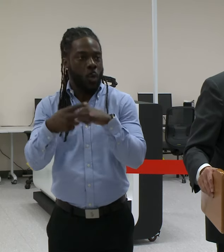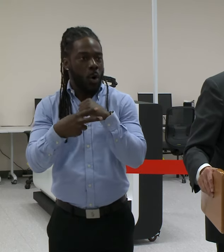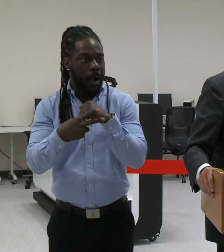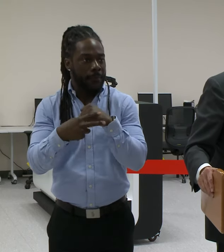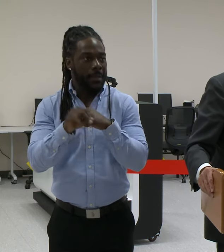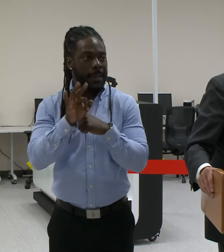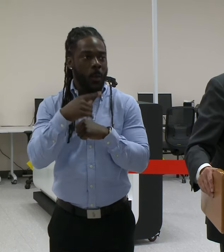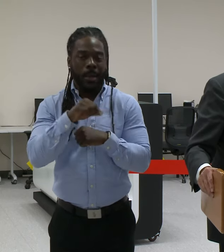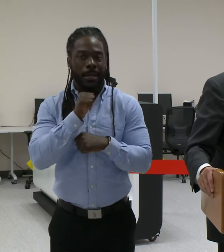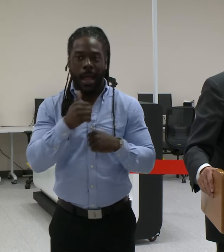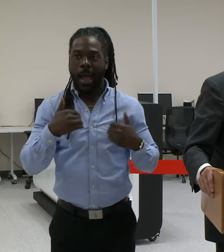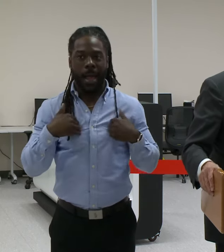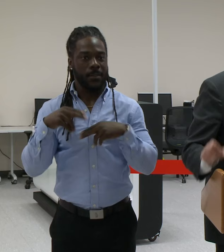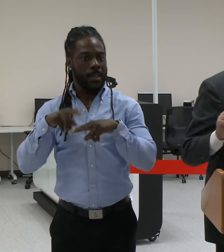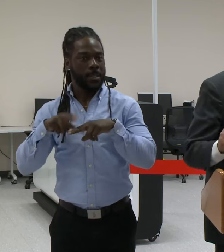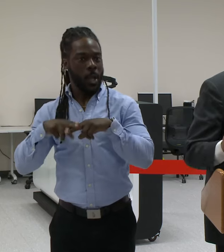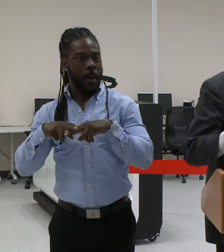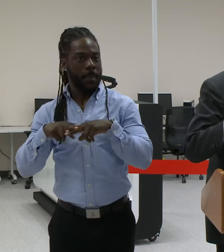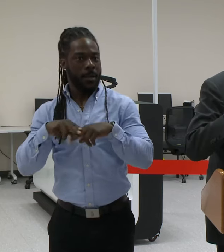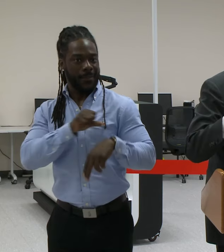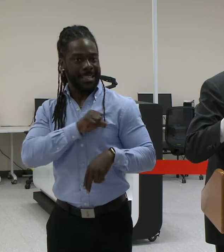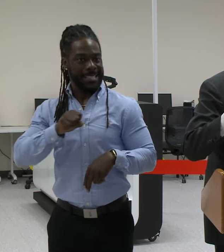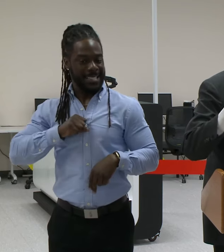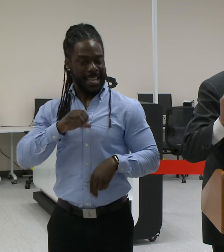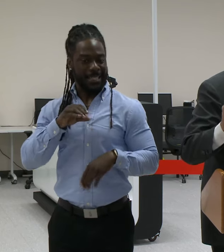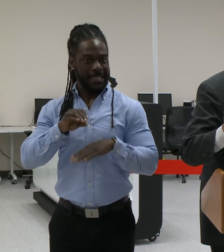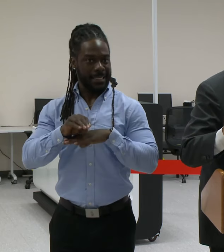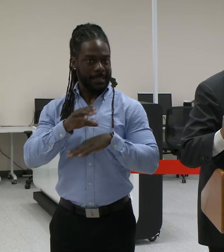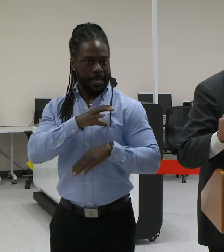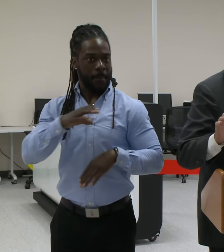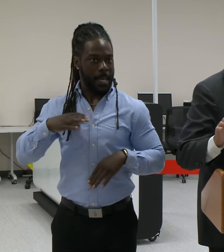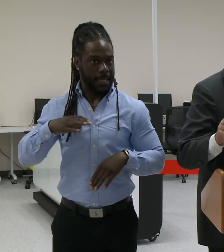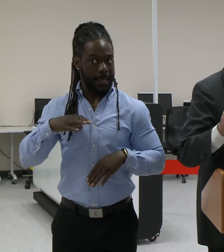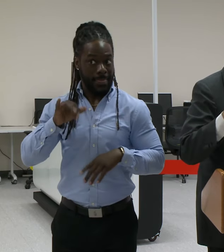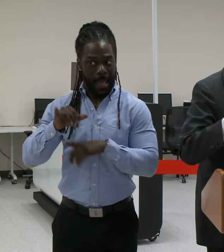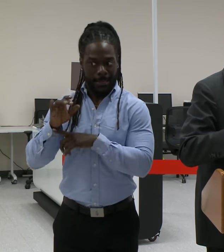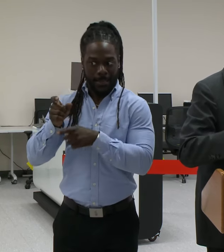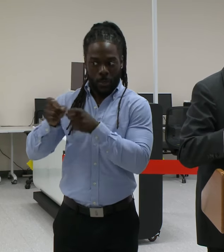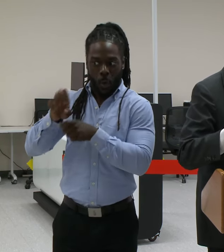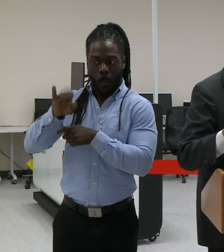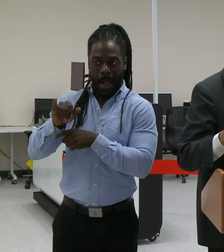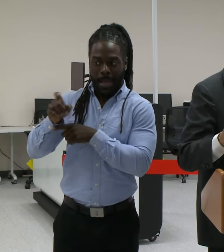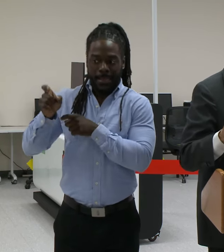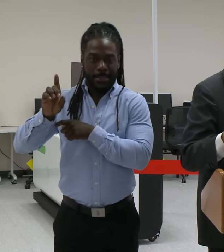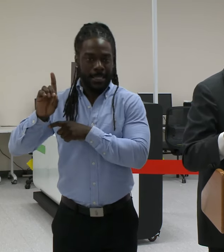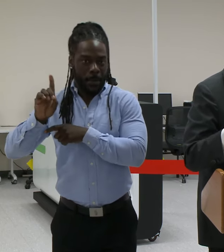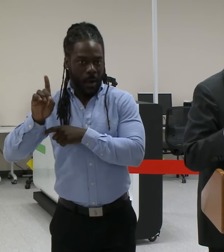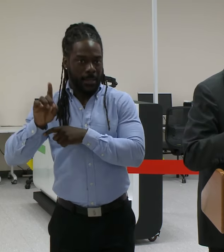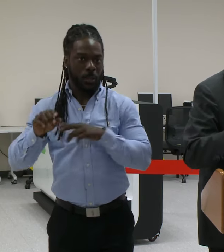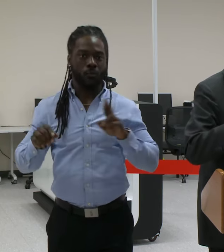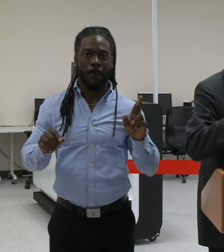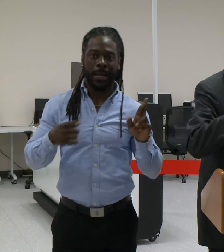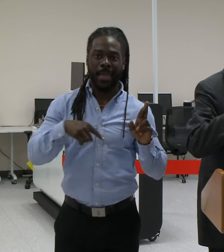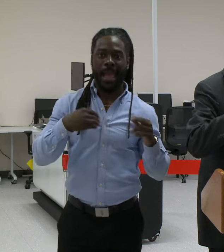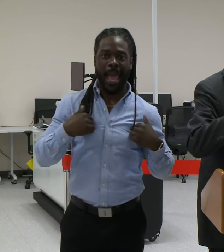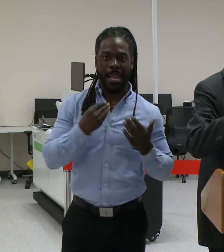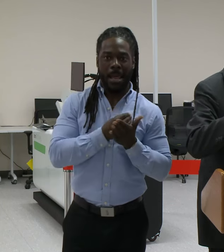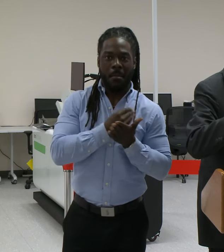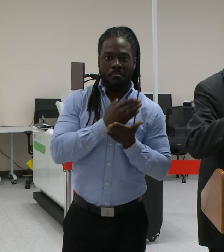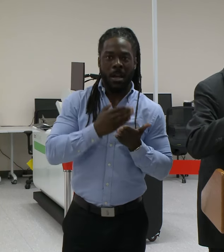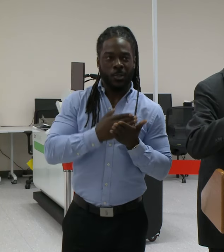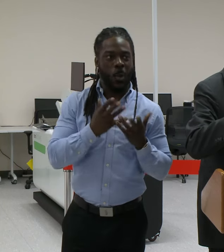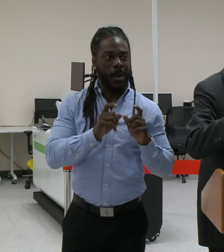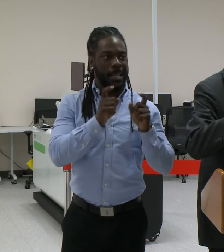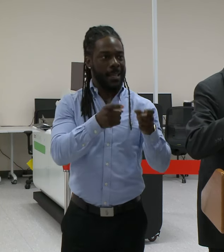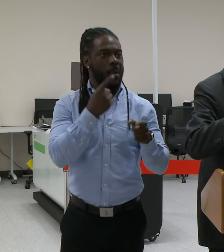had we not had the chairmanship of the Senate committee, which the Democrats controlled. The Republicans had a budget that they wanted to give you